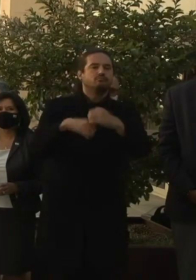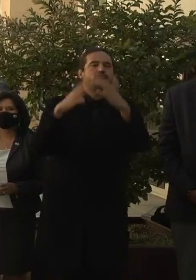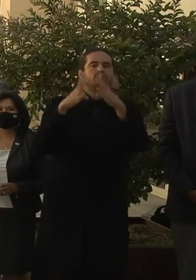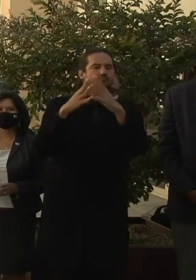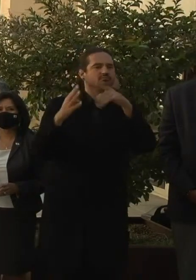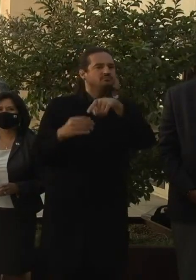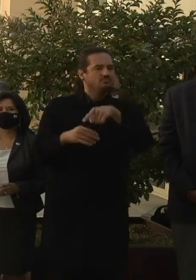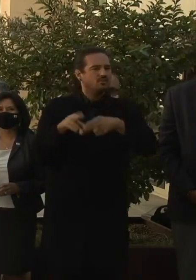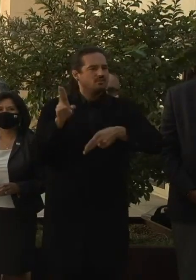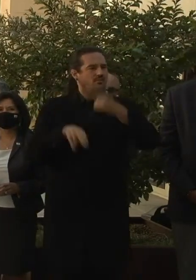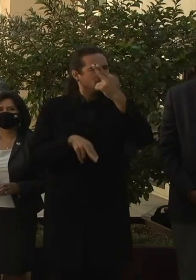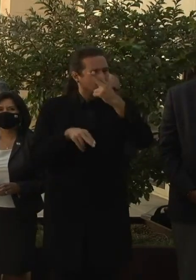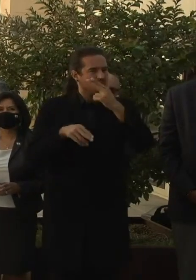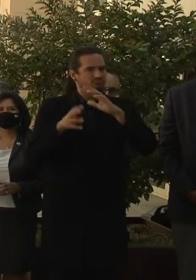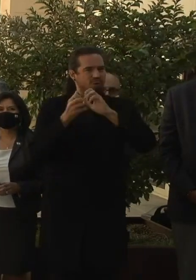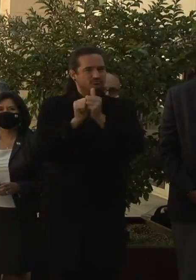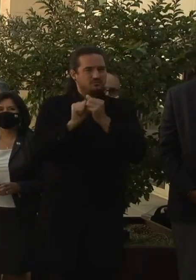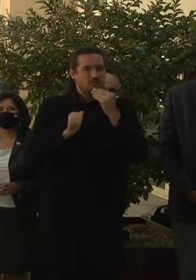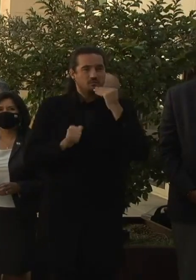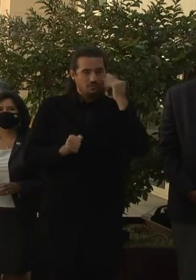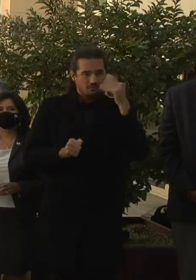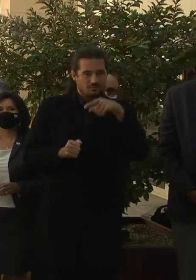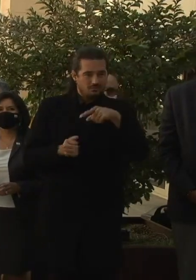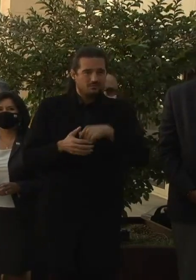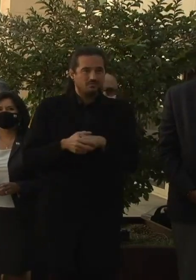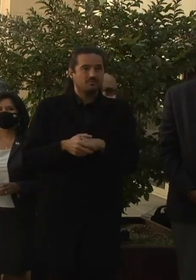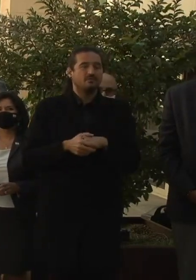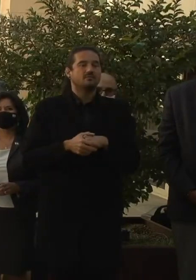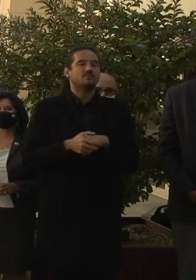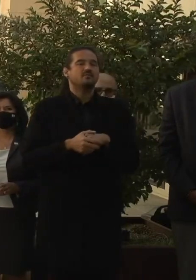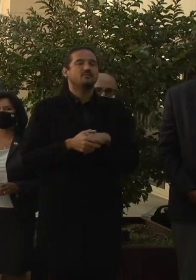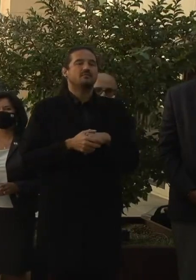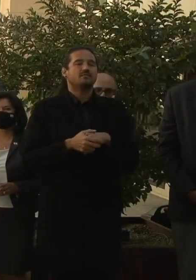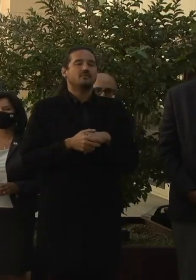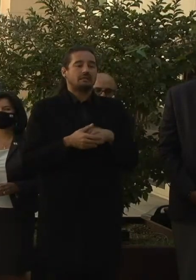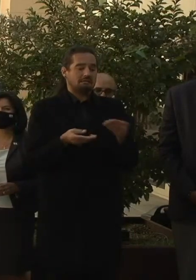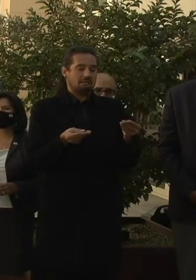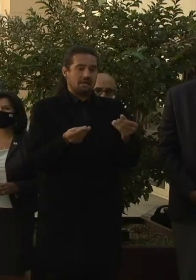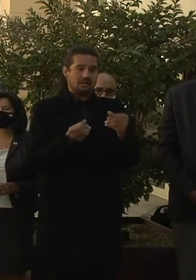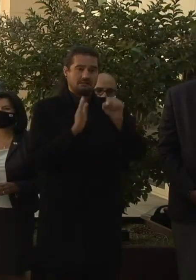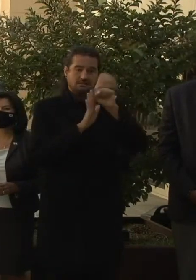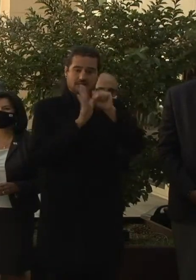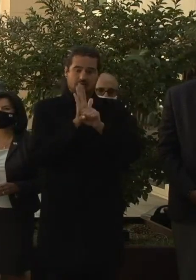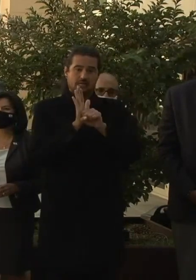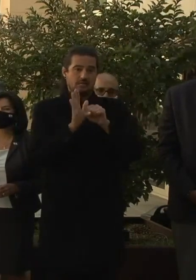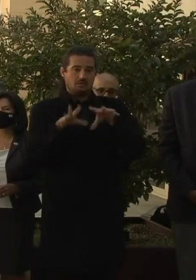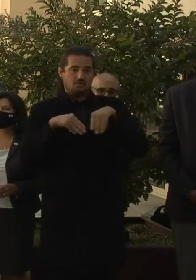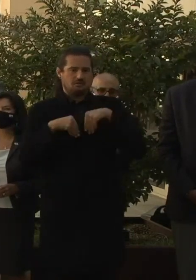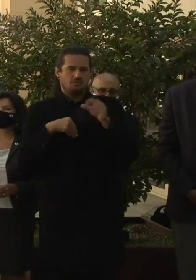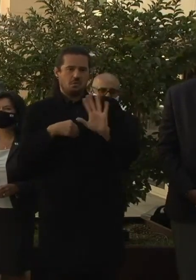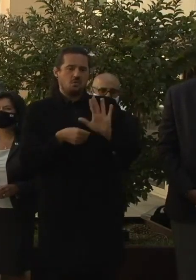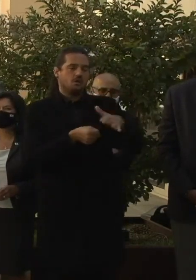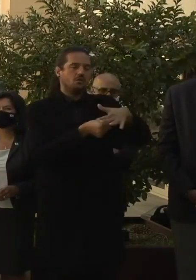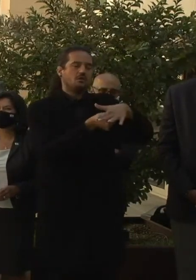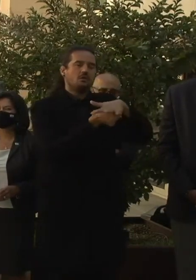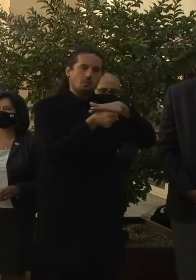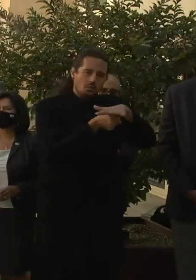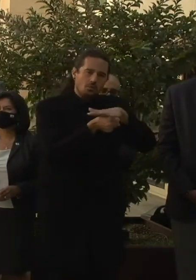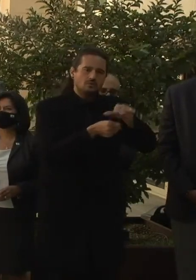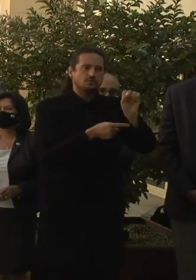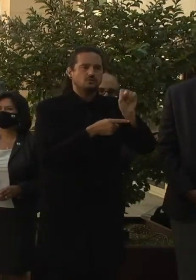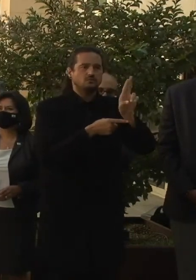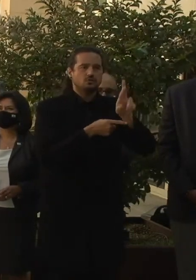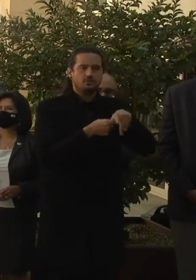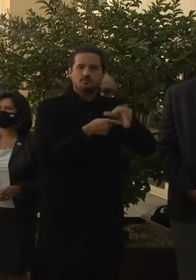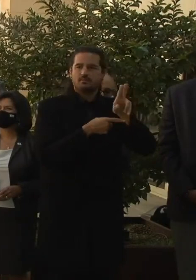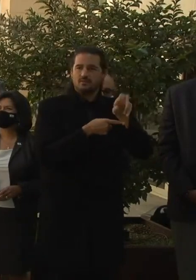not state surplus land, local surplus land, a new unit that will provide us more connectivity